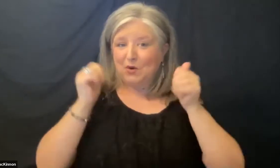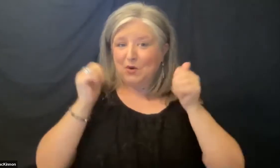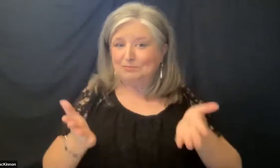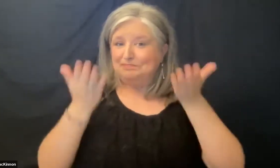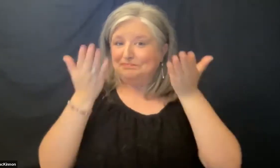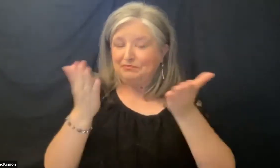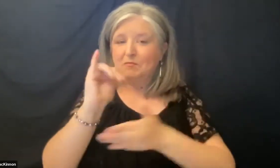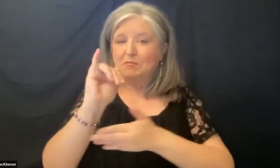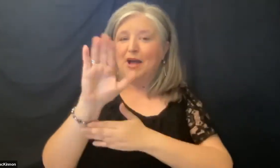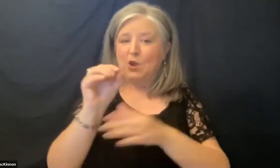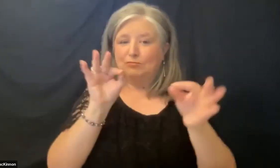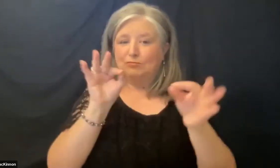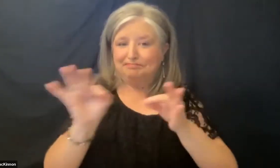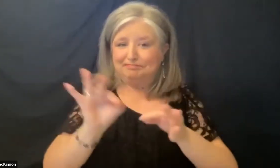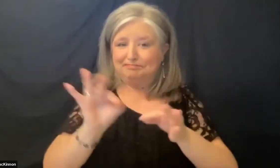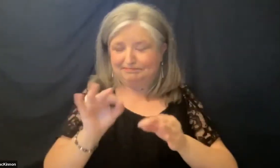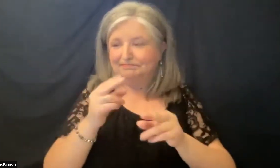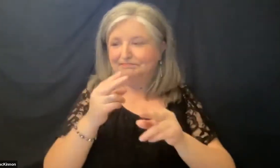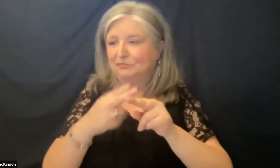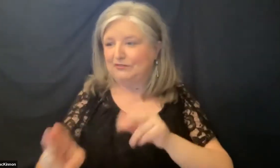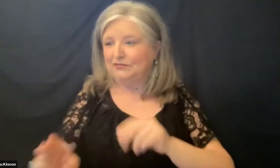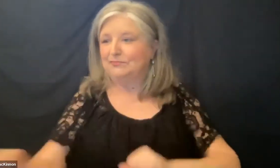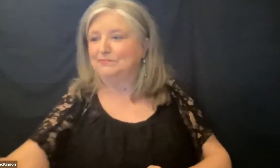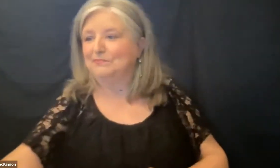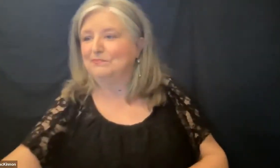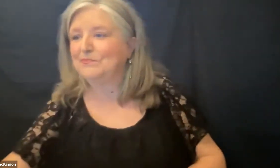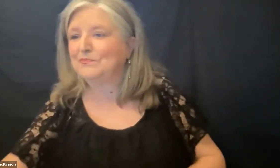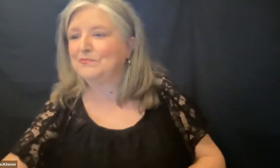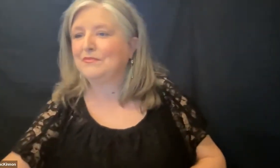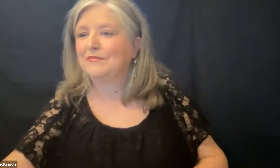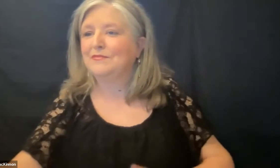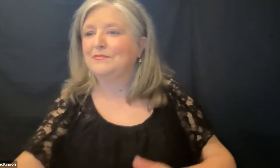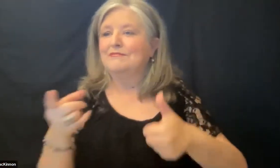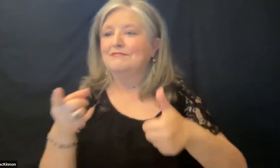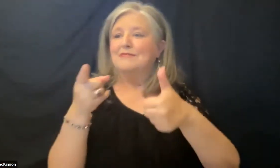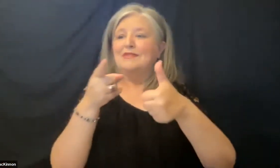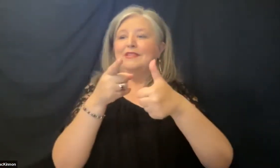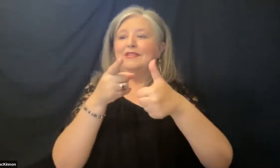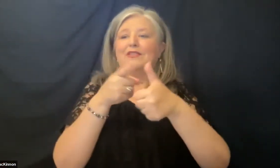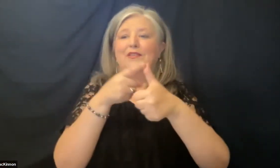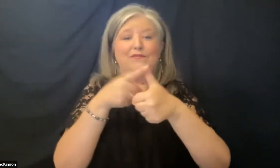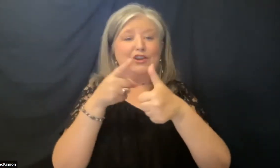begin this evening's showcase, our first performer up, and I will give a brief bio.